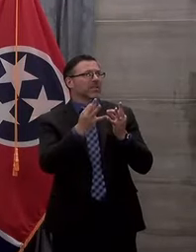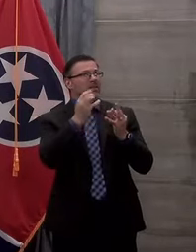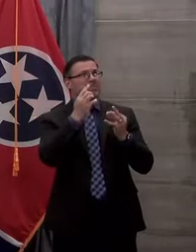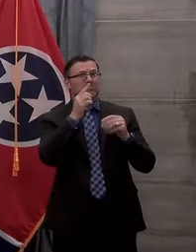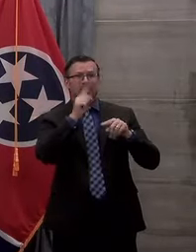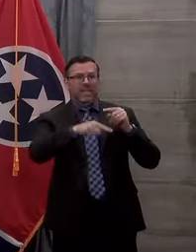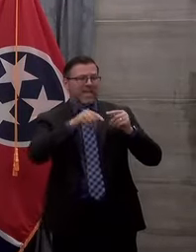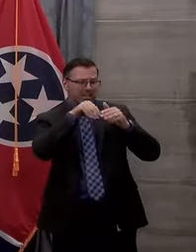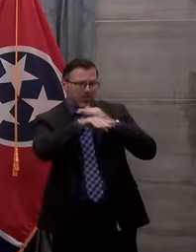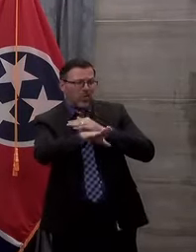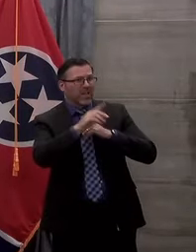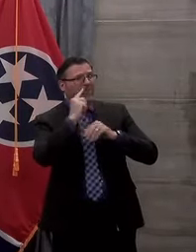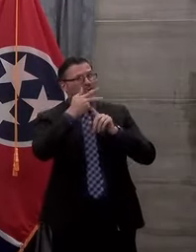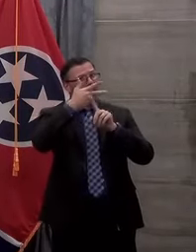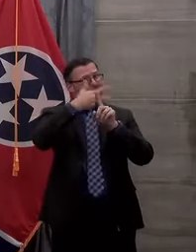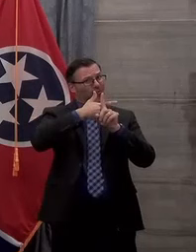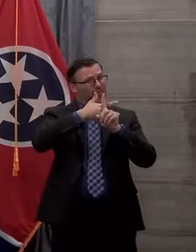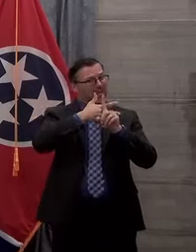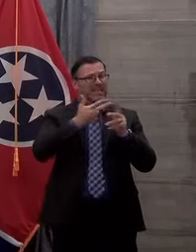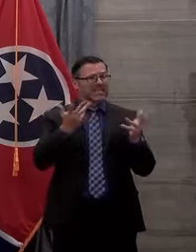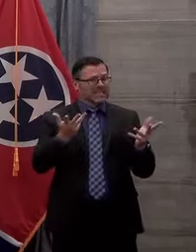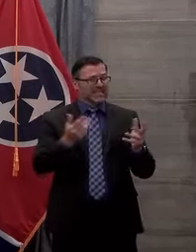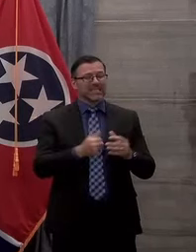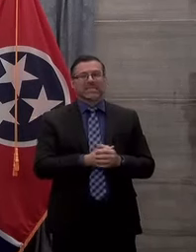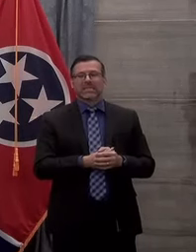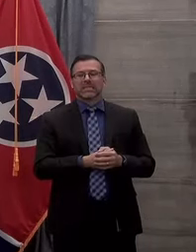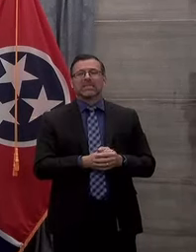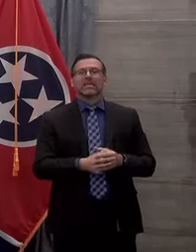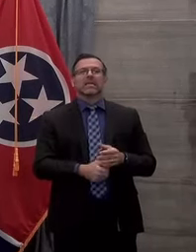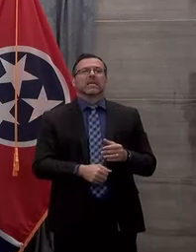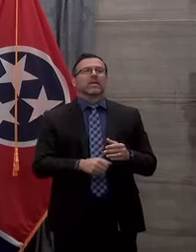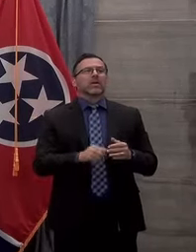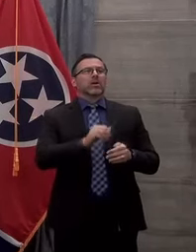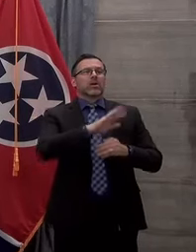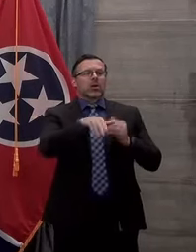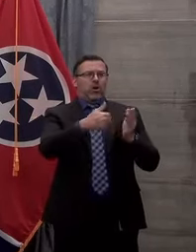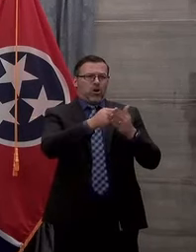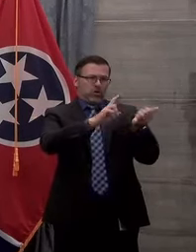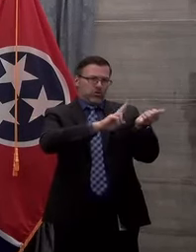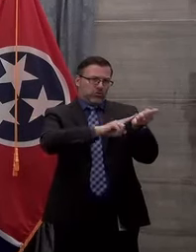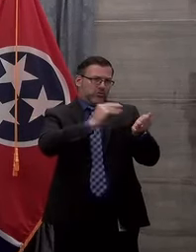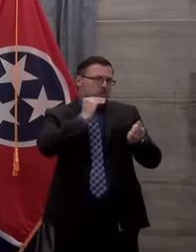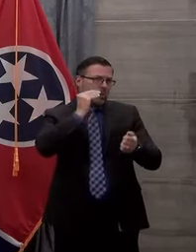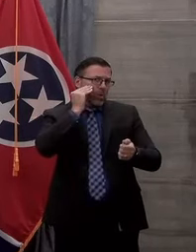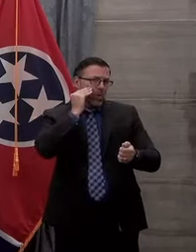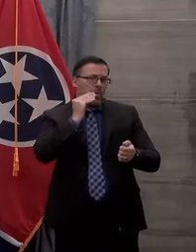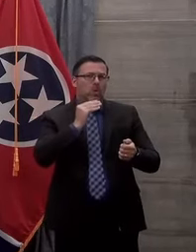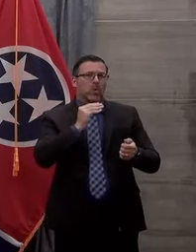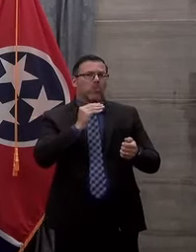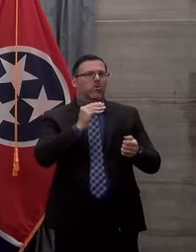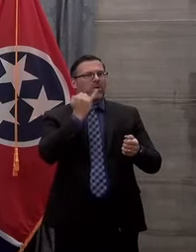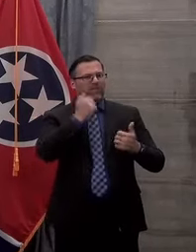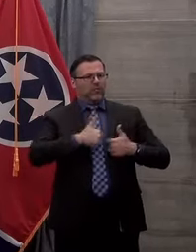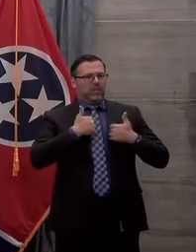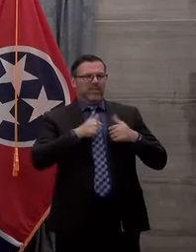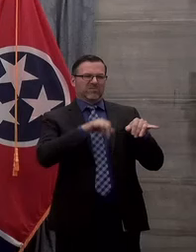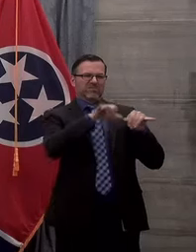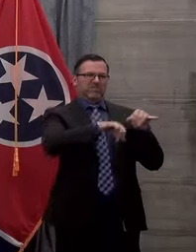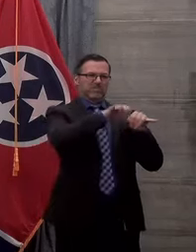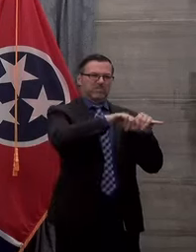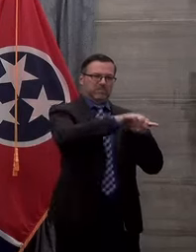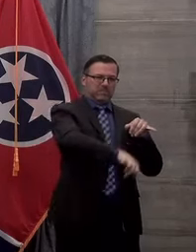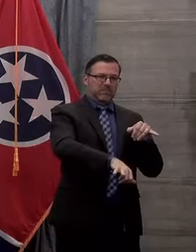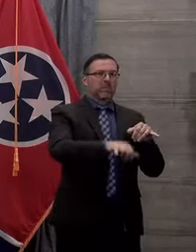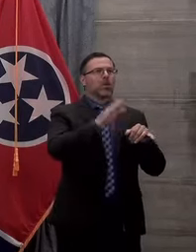3 months. Every nursing home and long-term care facility resident will have been tested by